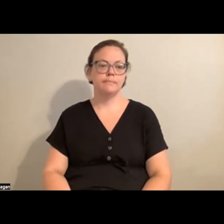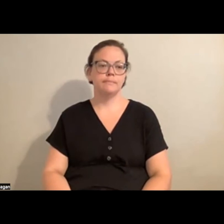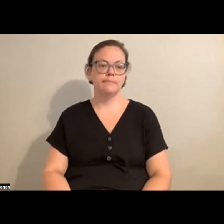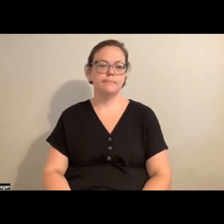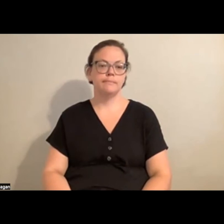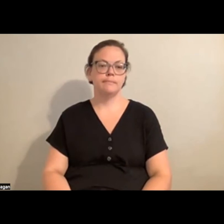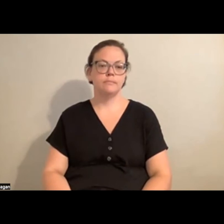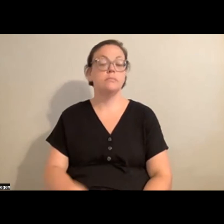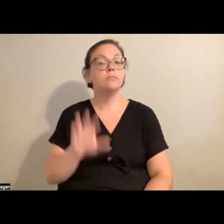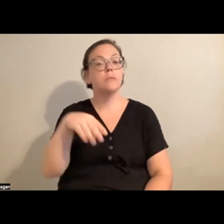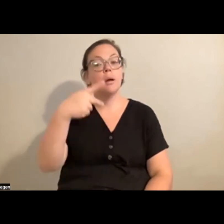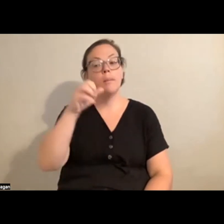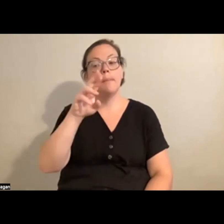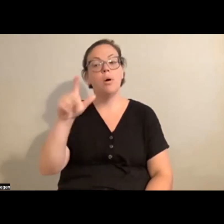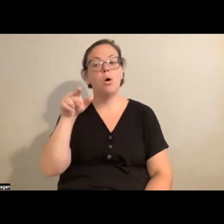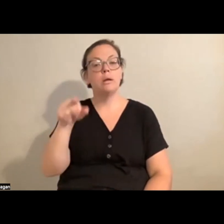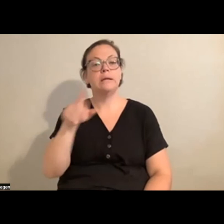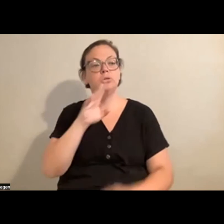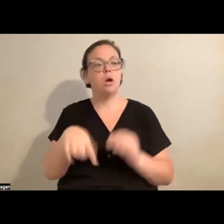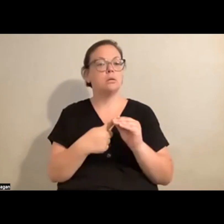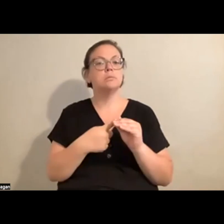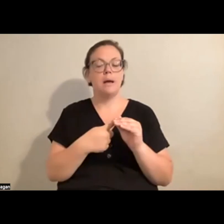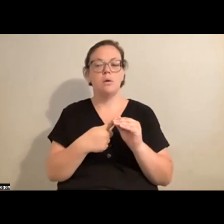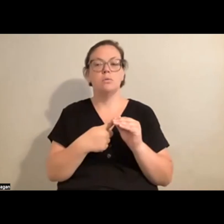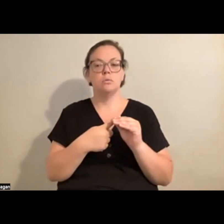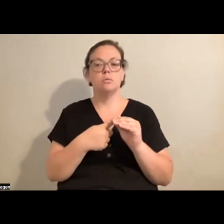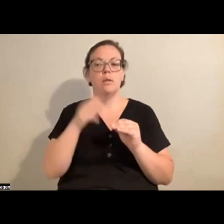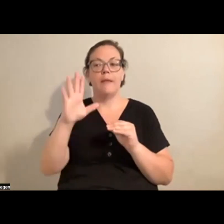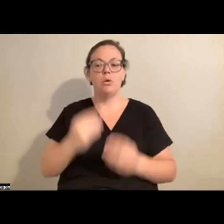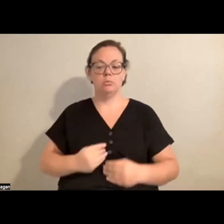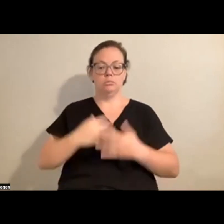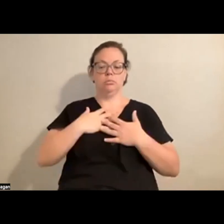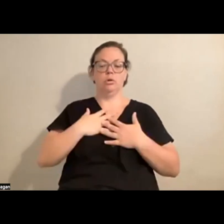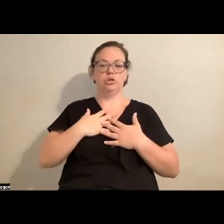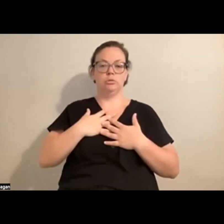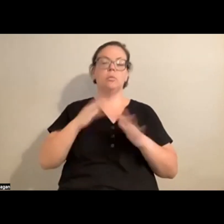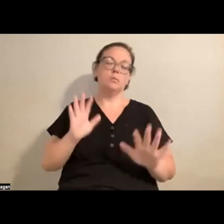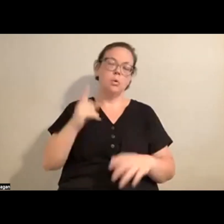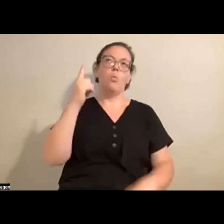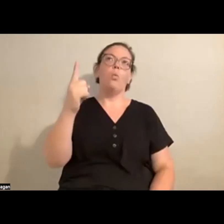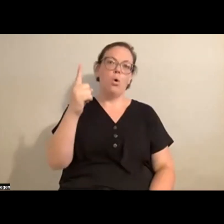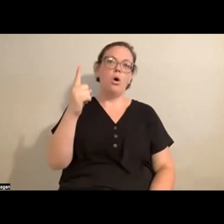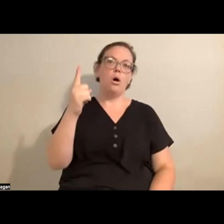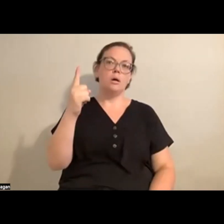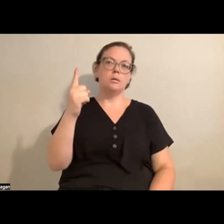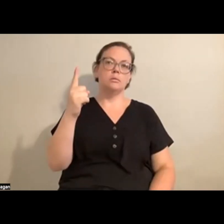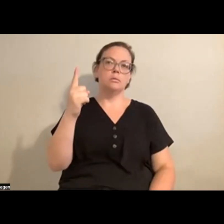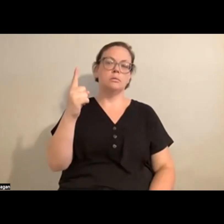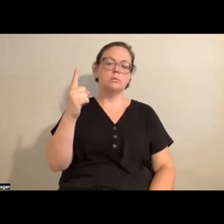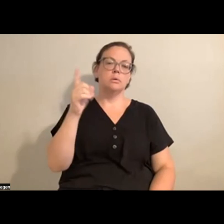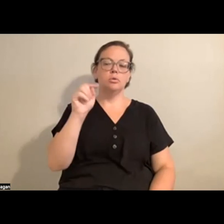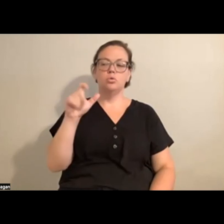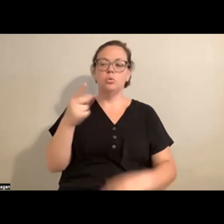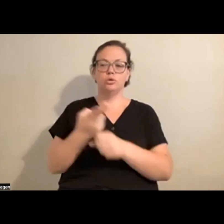And Paul talks a lot about that, their inspiration for, or one of the devices they